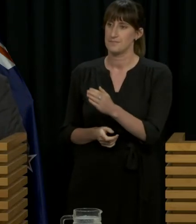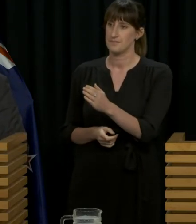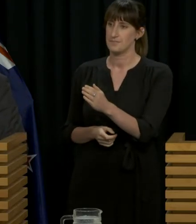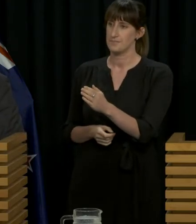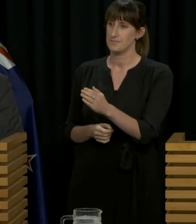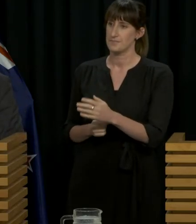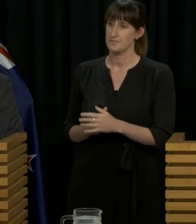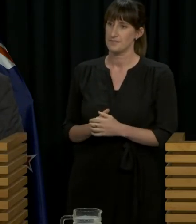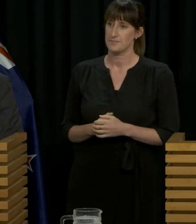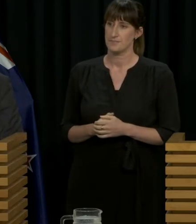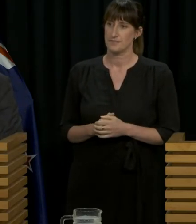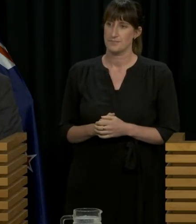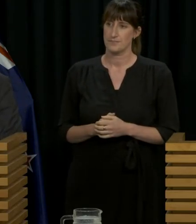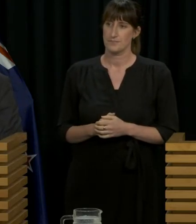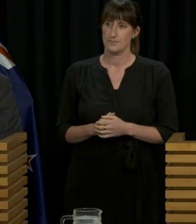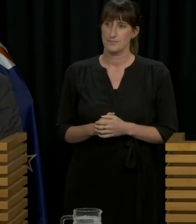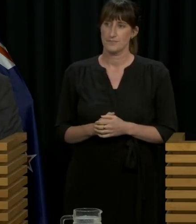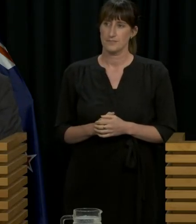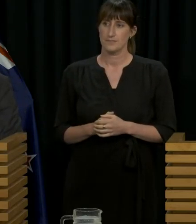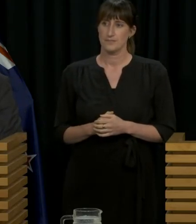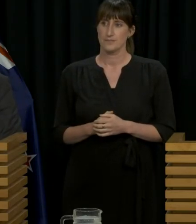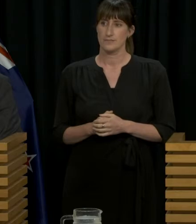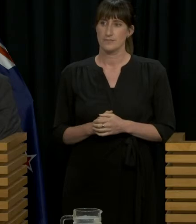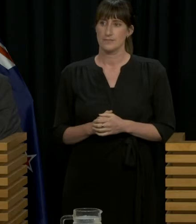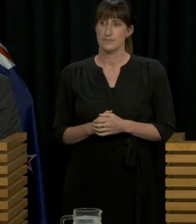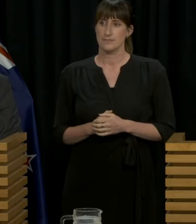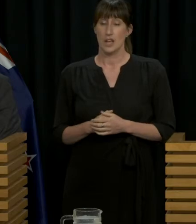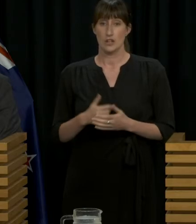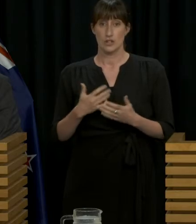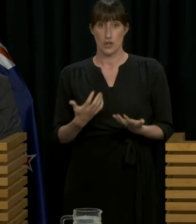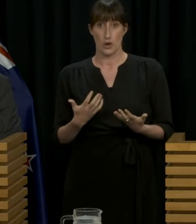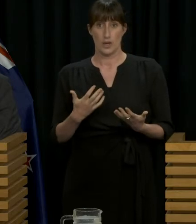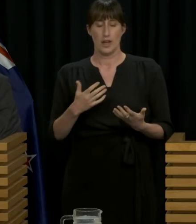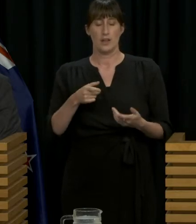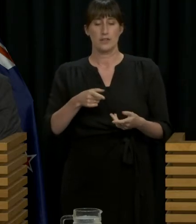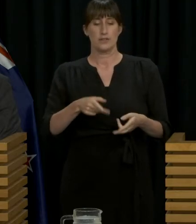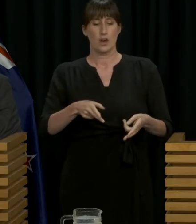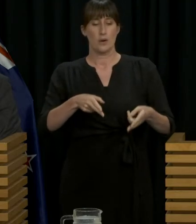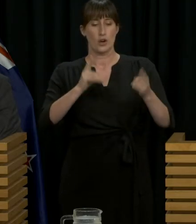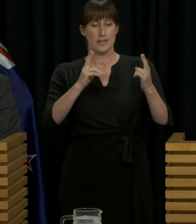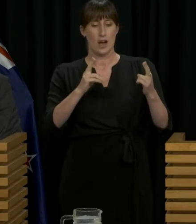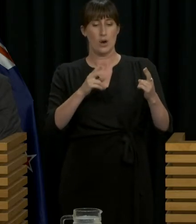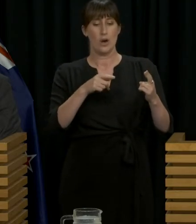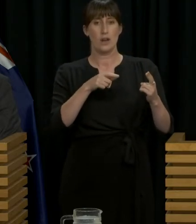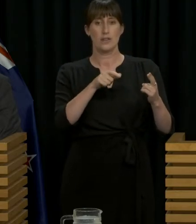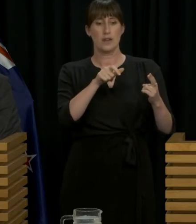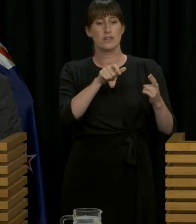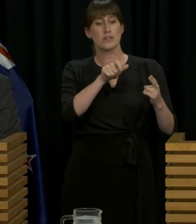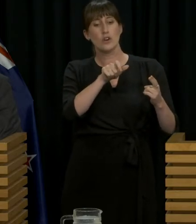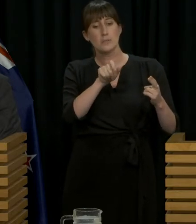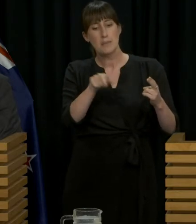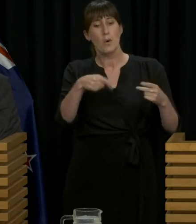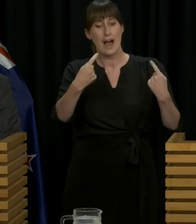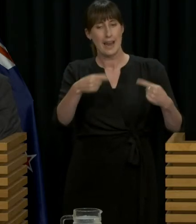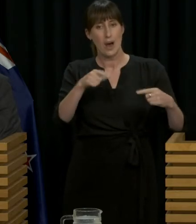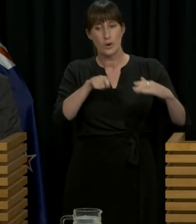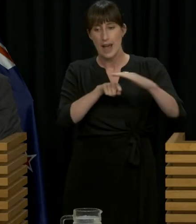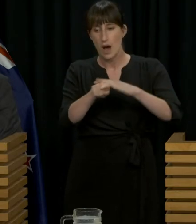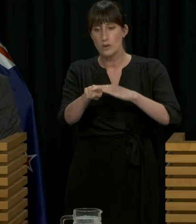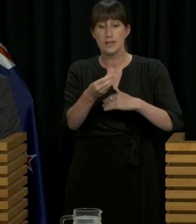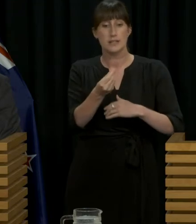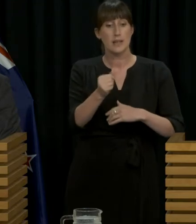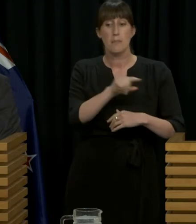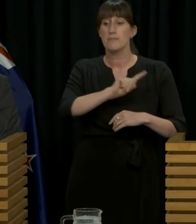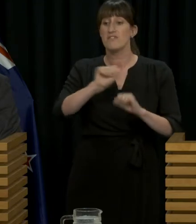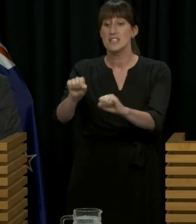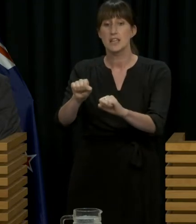the direction was given for departees from the Pullman, that the Auckland cases went to two supermarkets after they'd been asked to self-isolate.